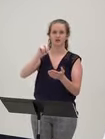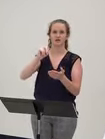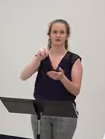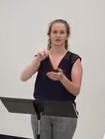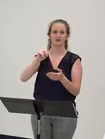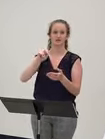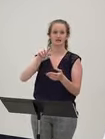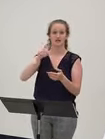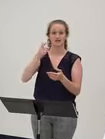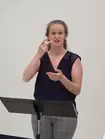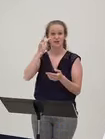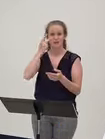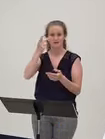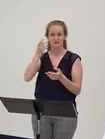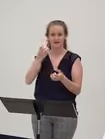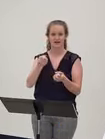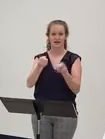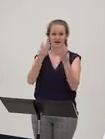that,